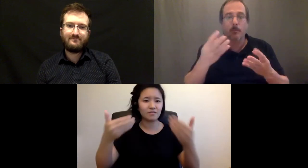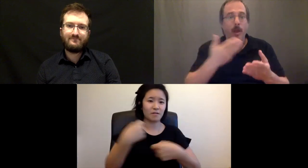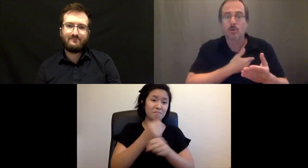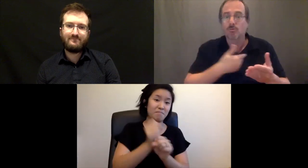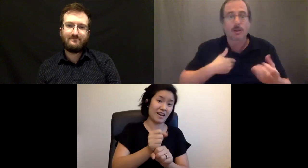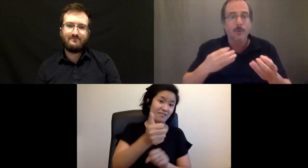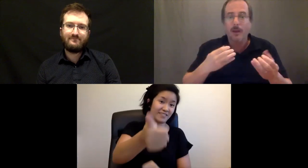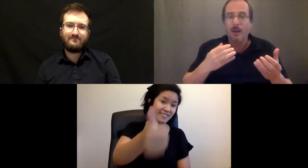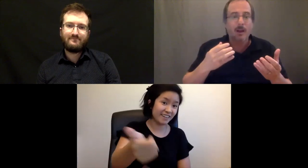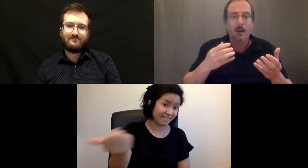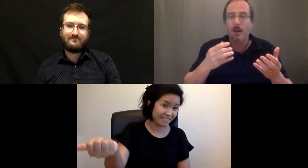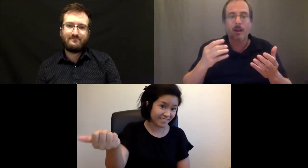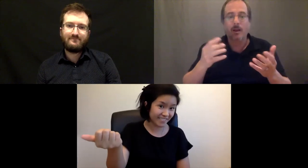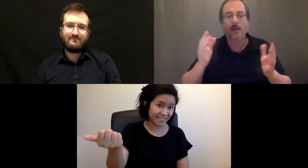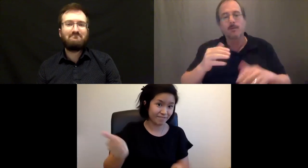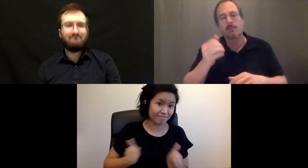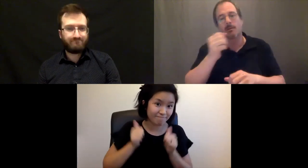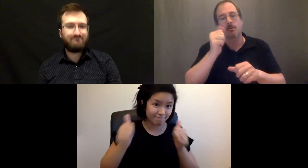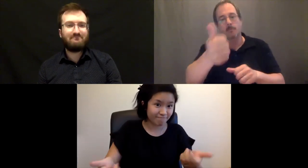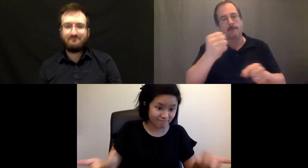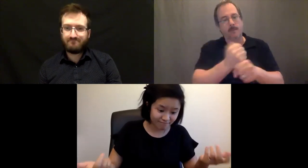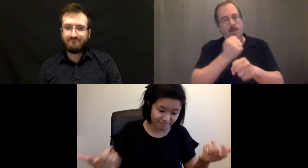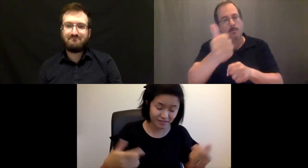no opportunities, create them for yourself,